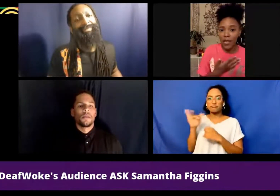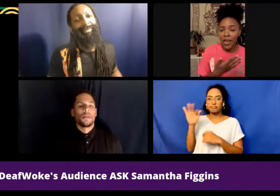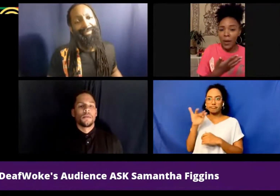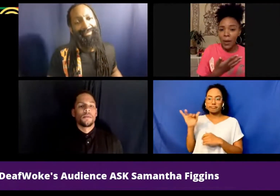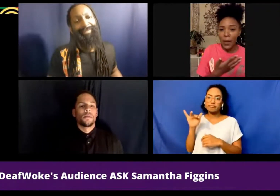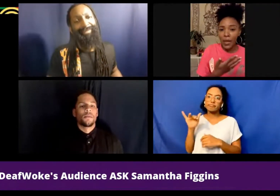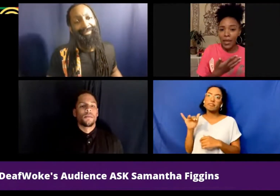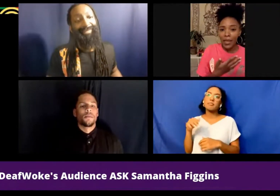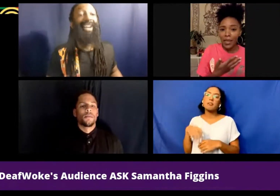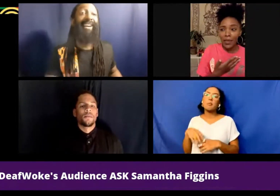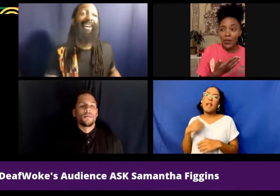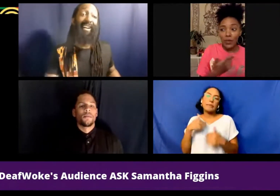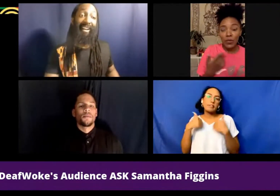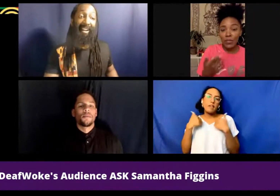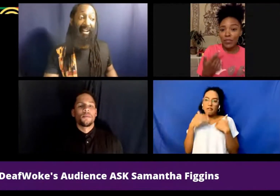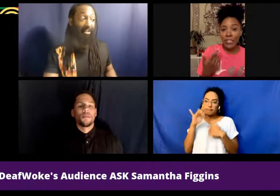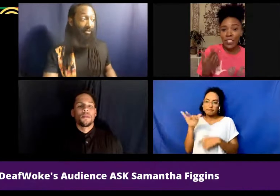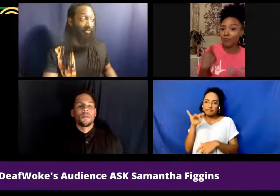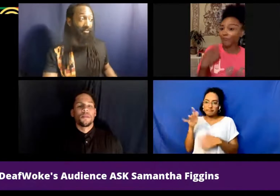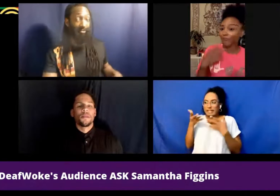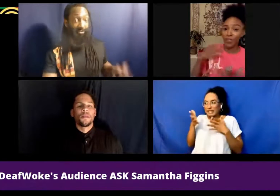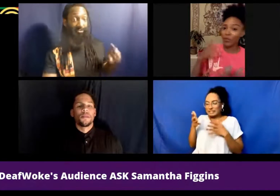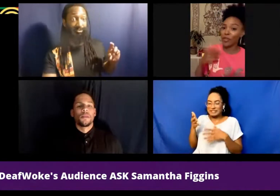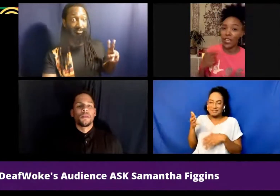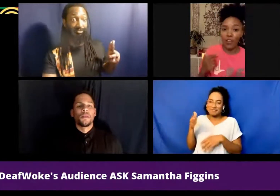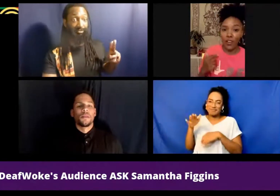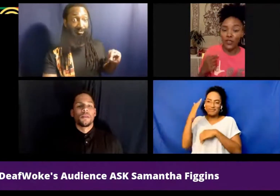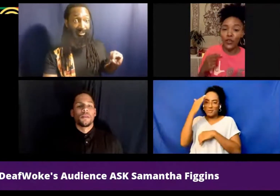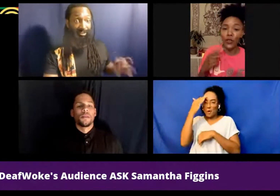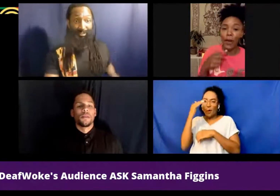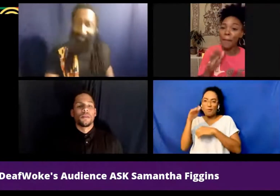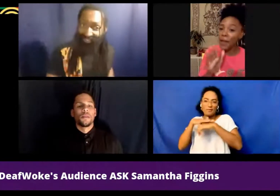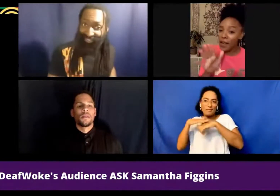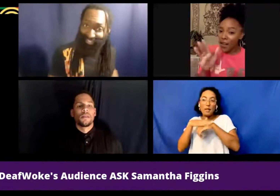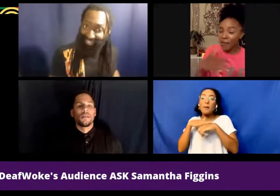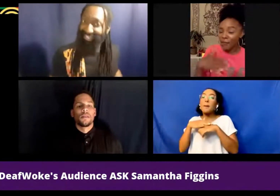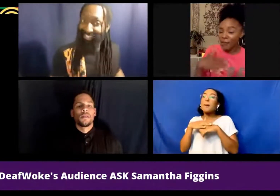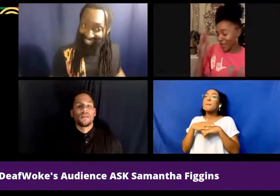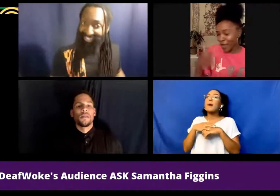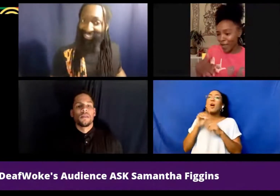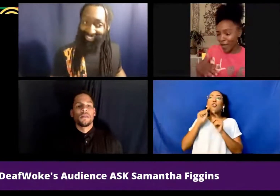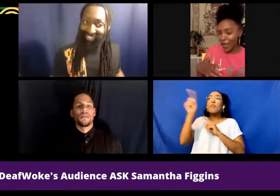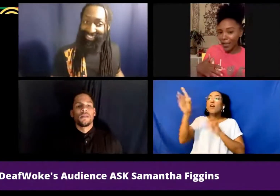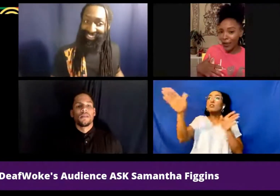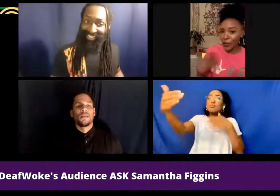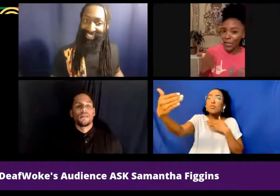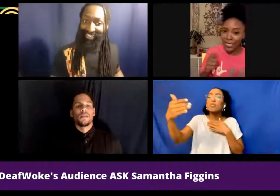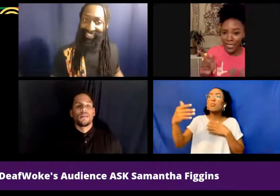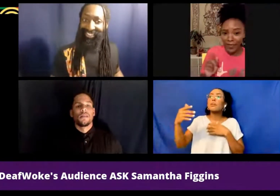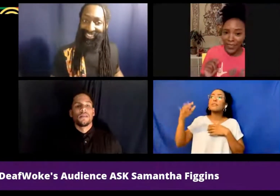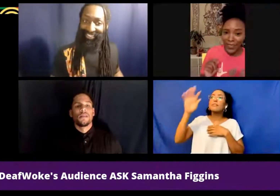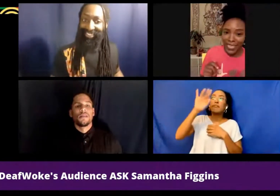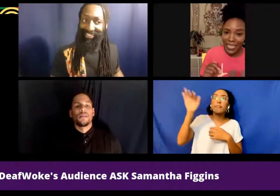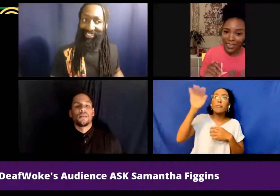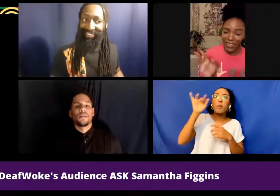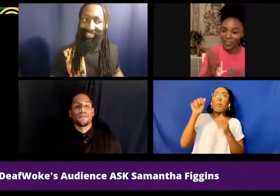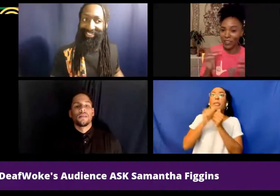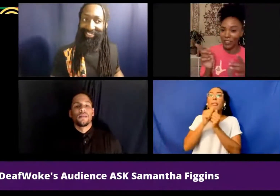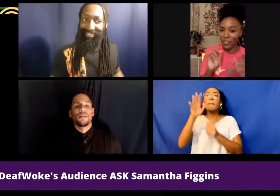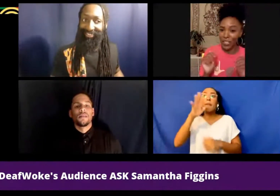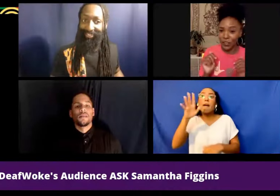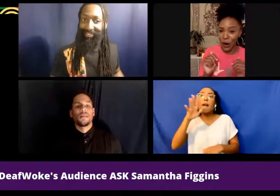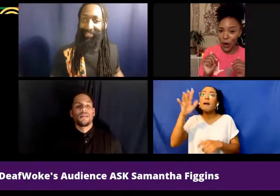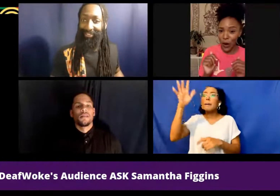younger, but we would literally communicate across the room with my mom, my dad. You want to say something,